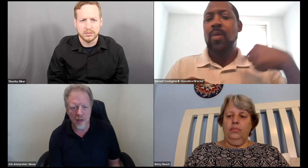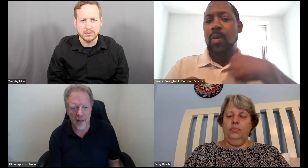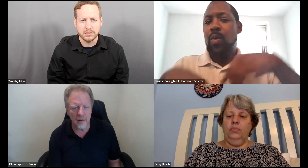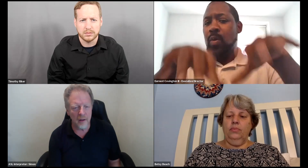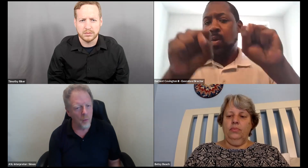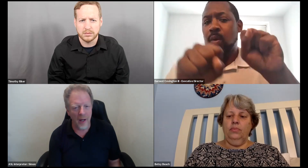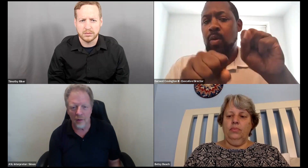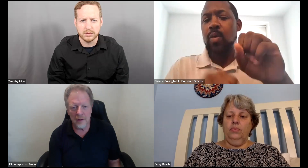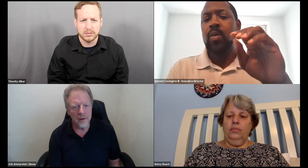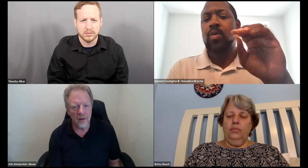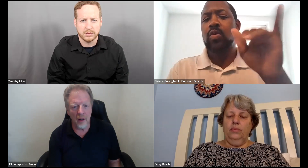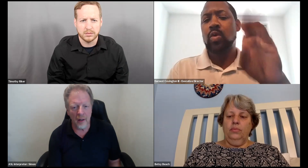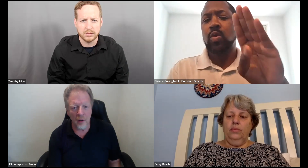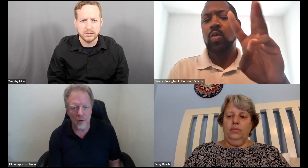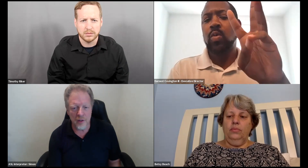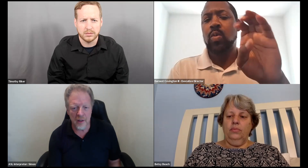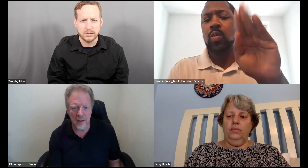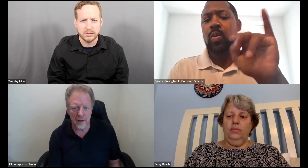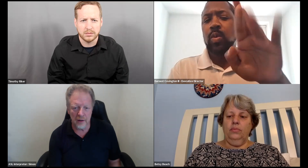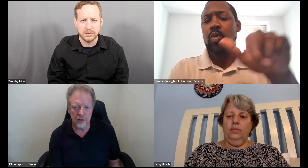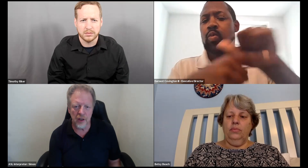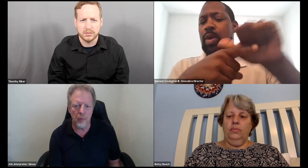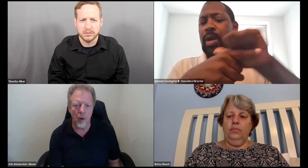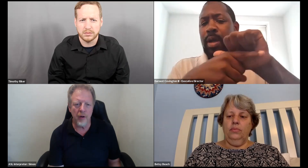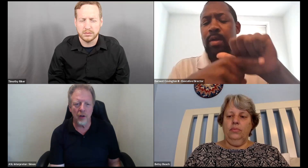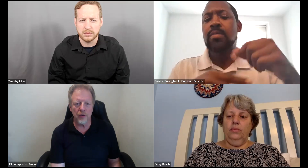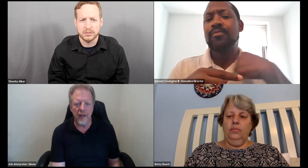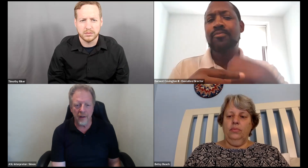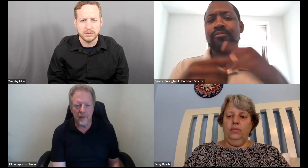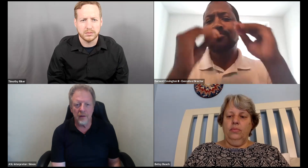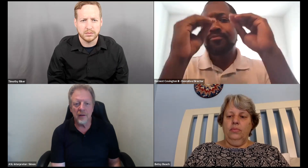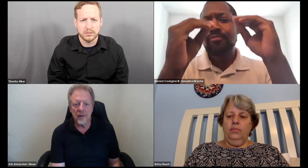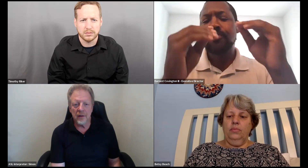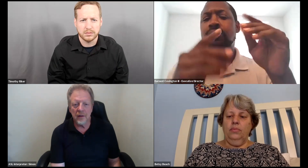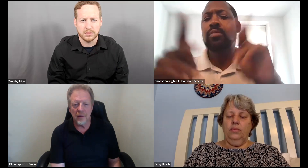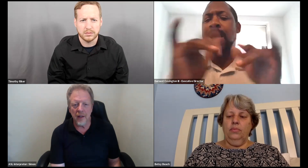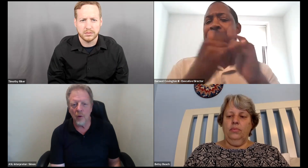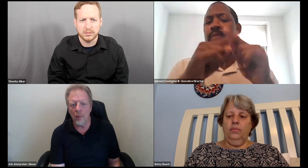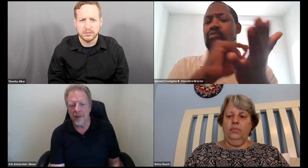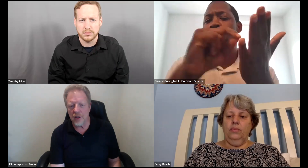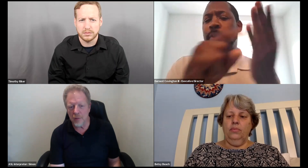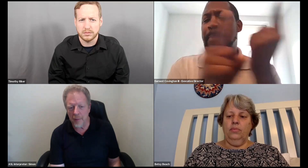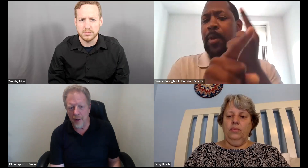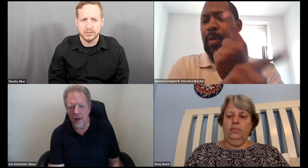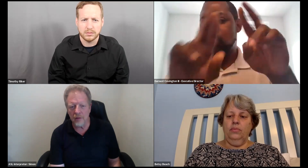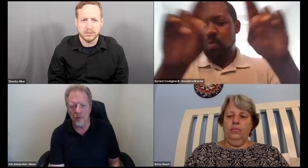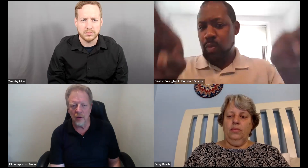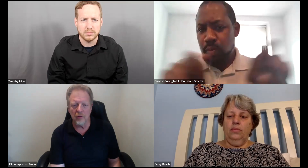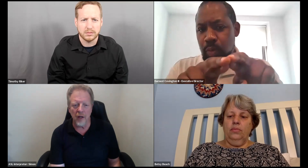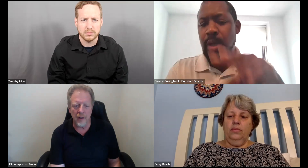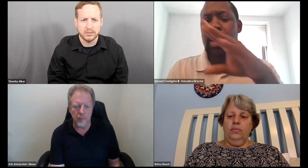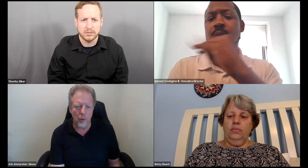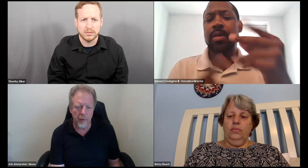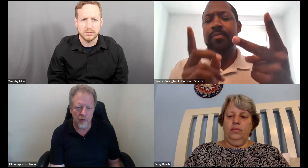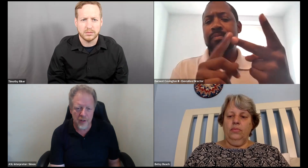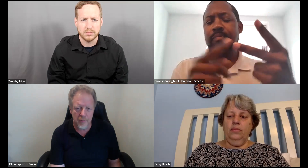progress right now, and wow, you know, I hosted a job webinar training. Okay, where I'll be teaching people how to, you know,